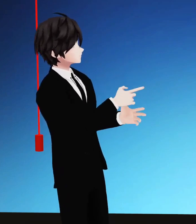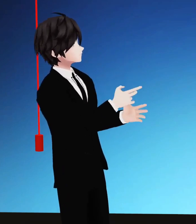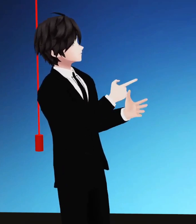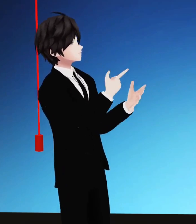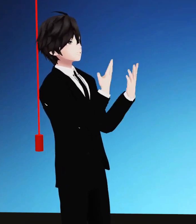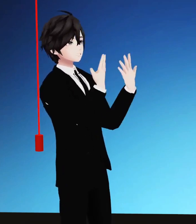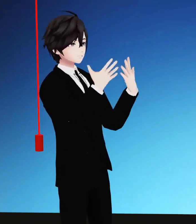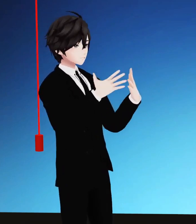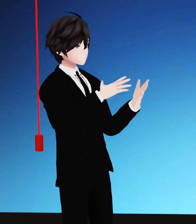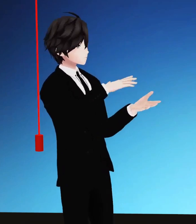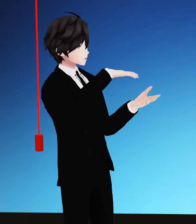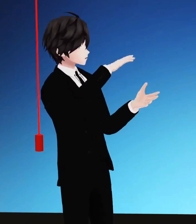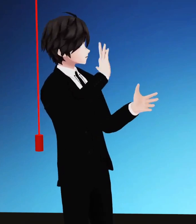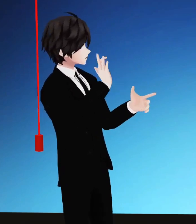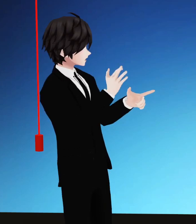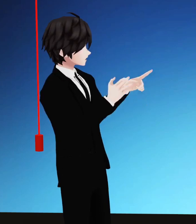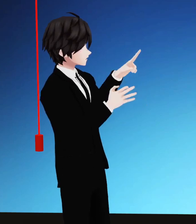But I do have a question for you.